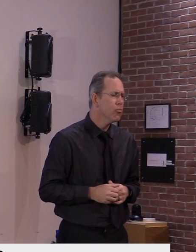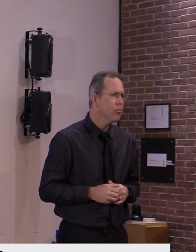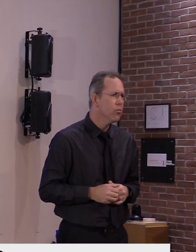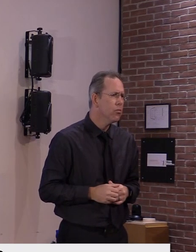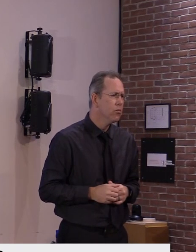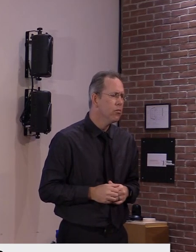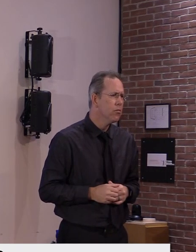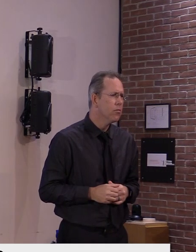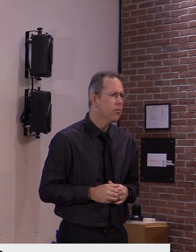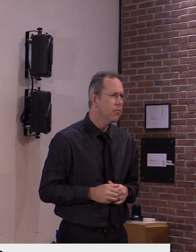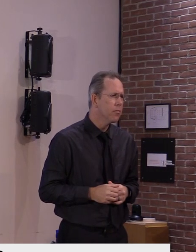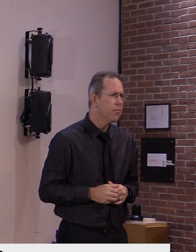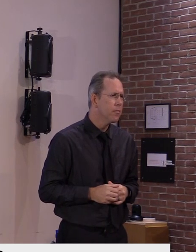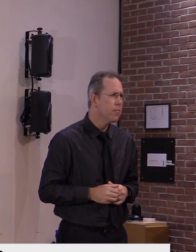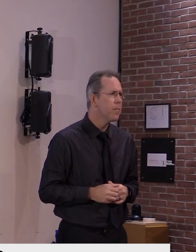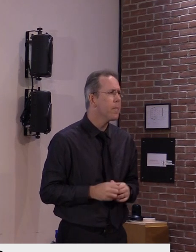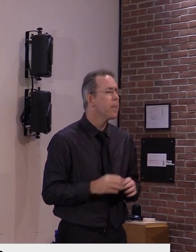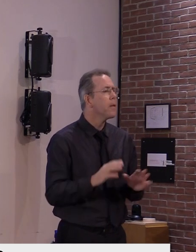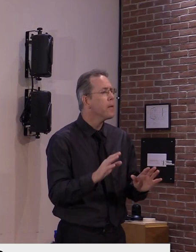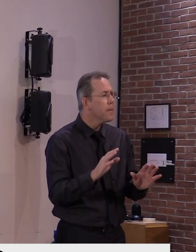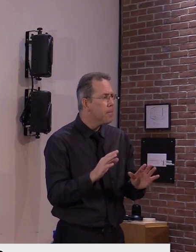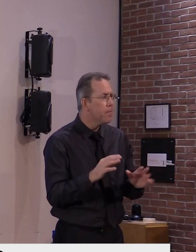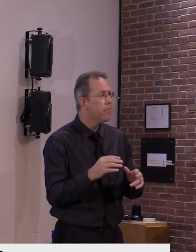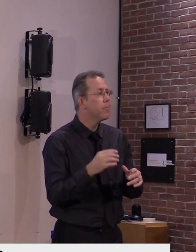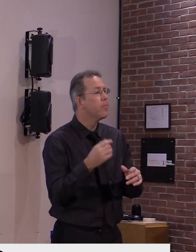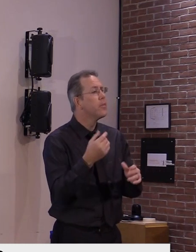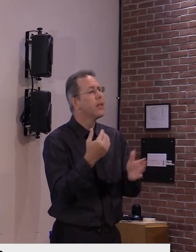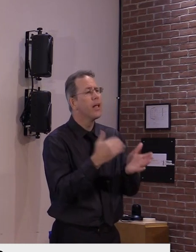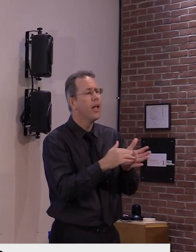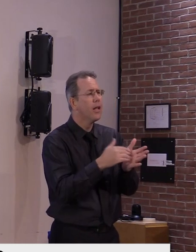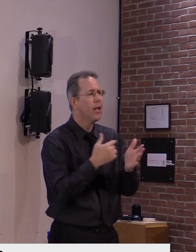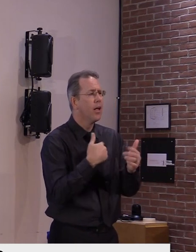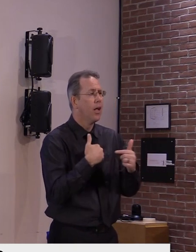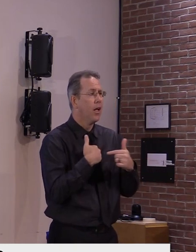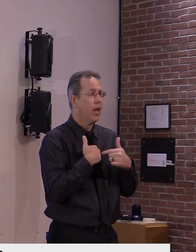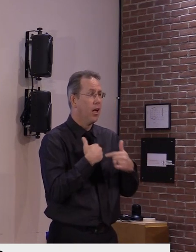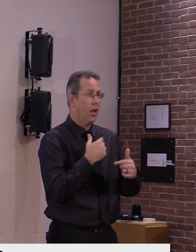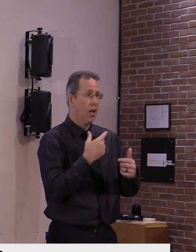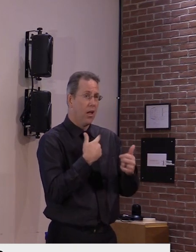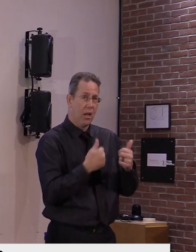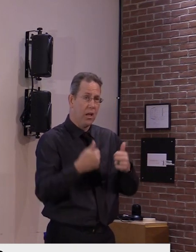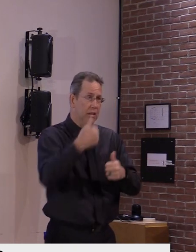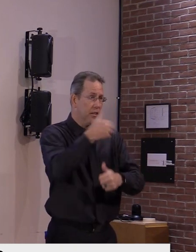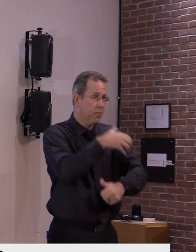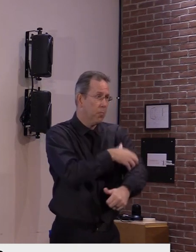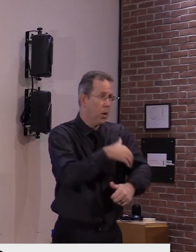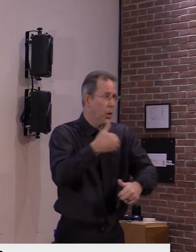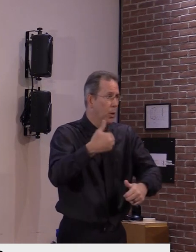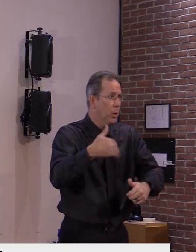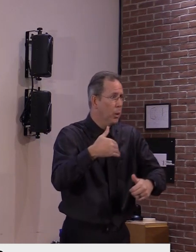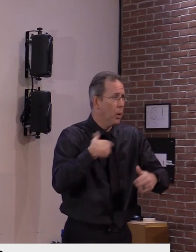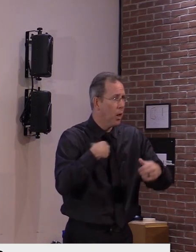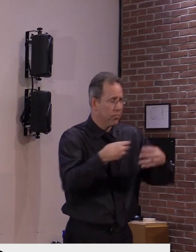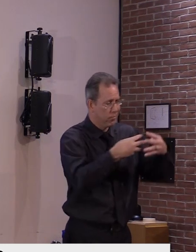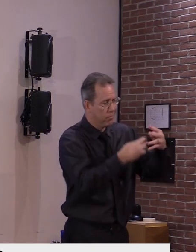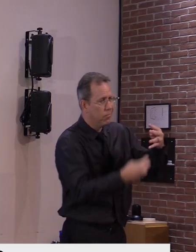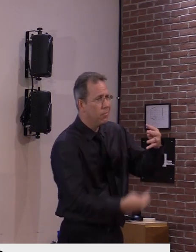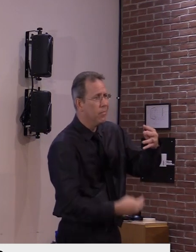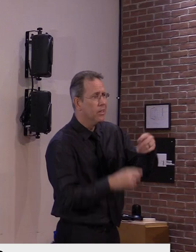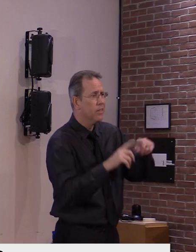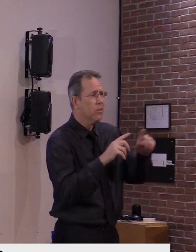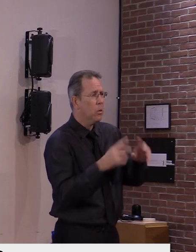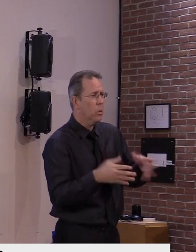order, because the powers are immense, but we've chosen not to go that route. But we